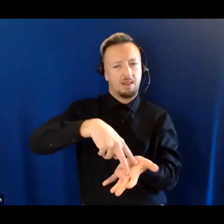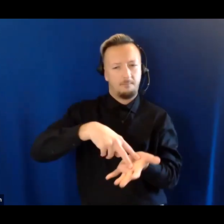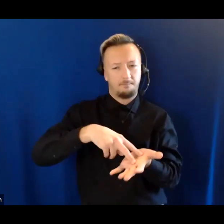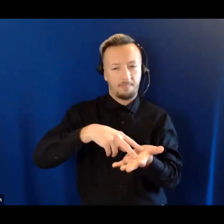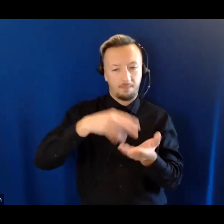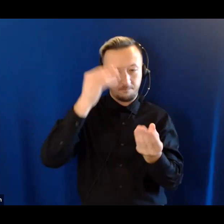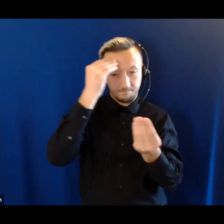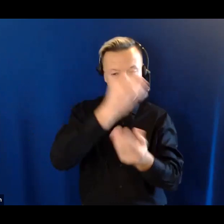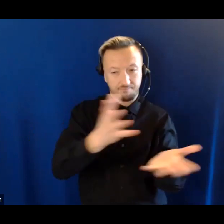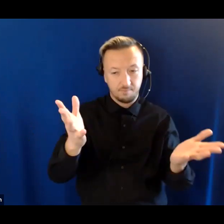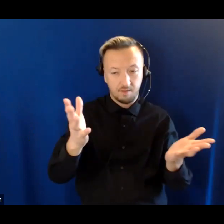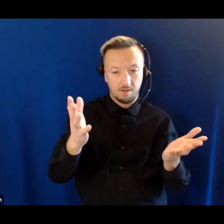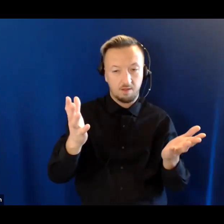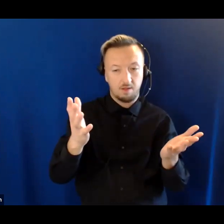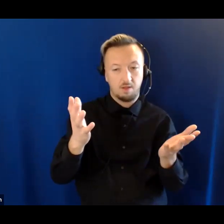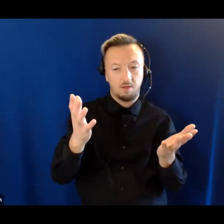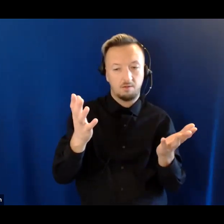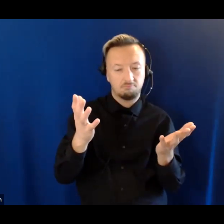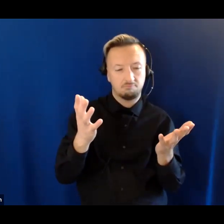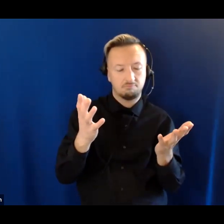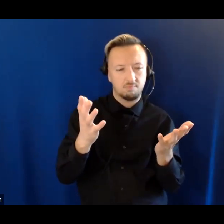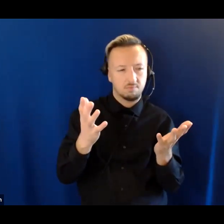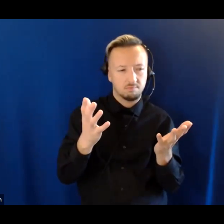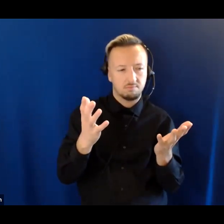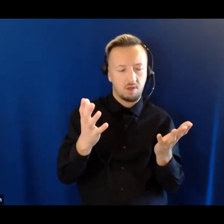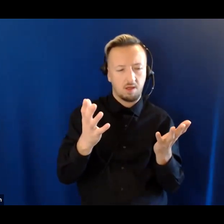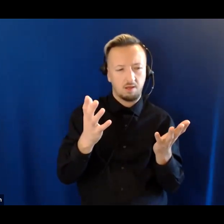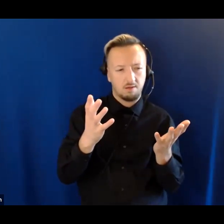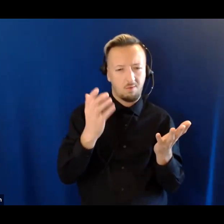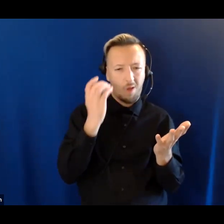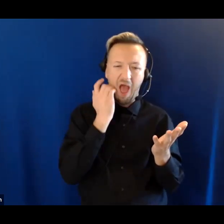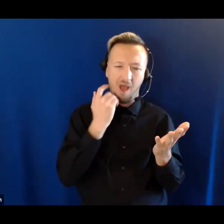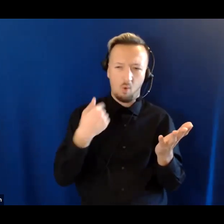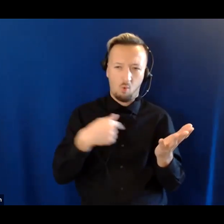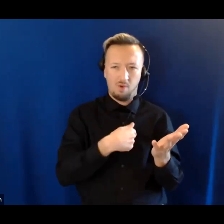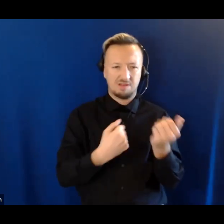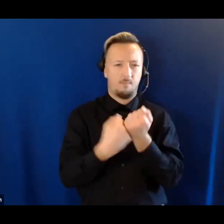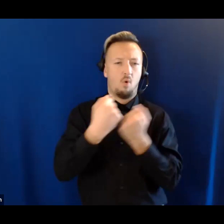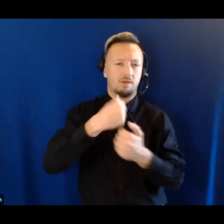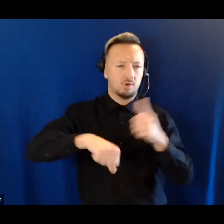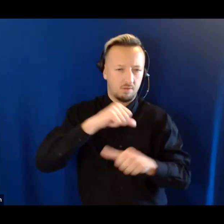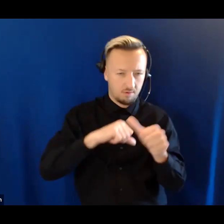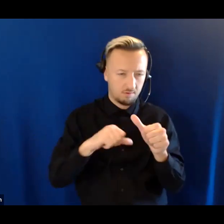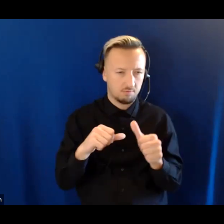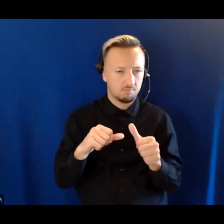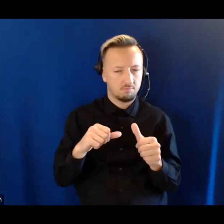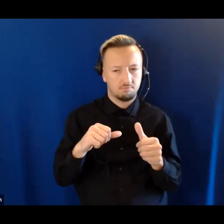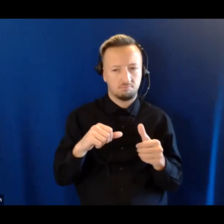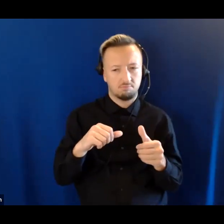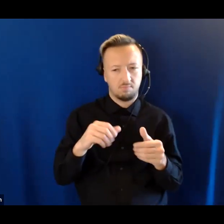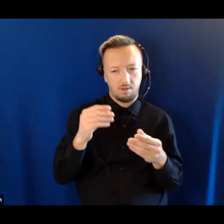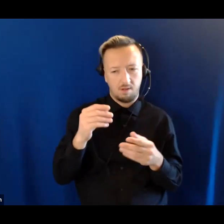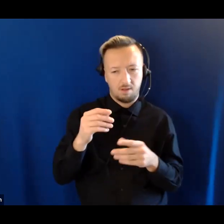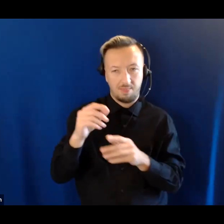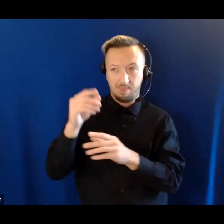have to come together and raise our collective voices to let, you know,